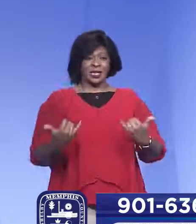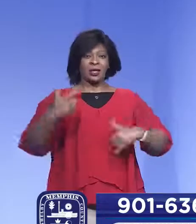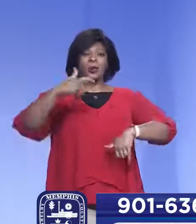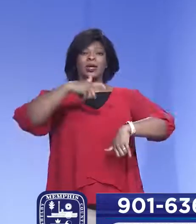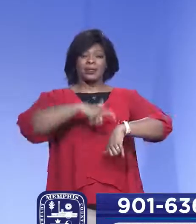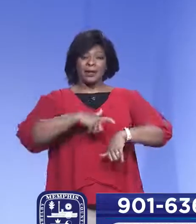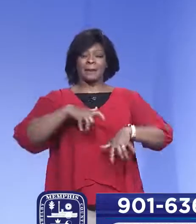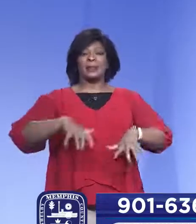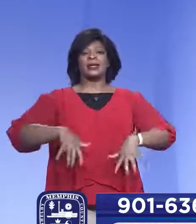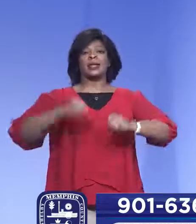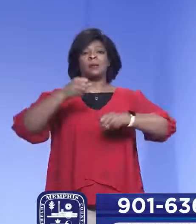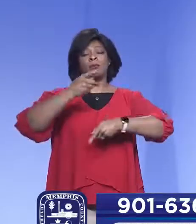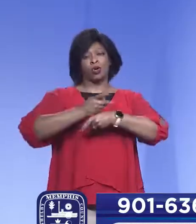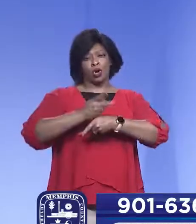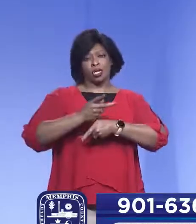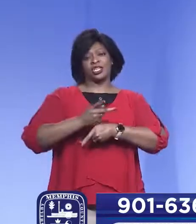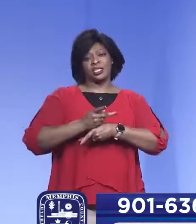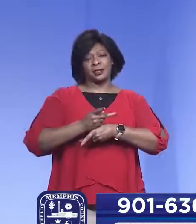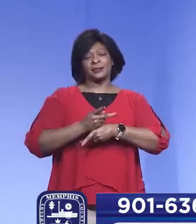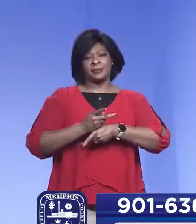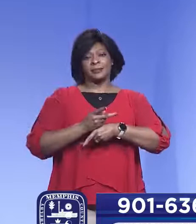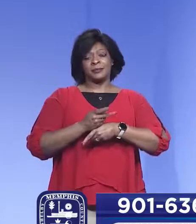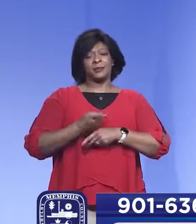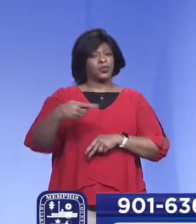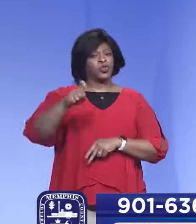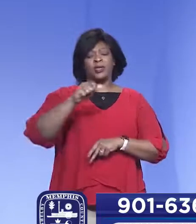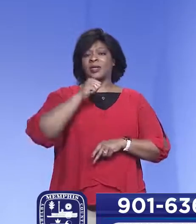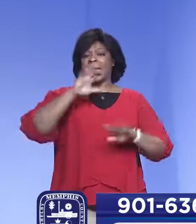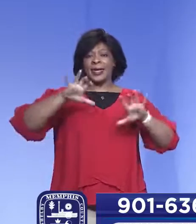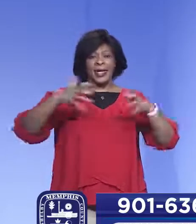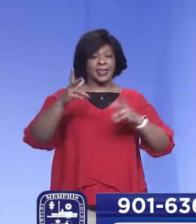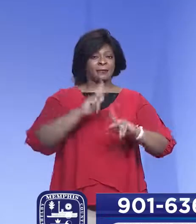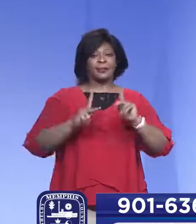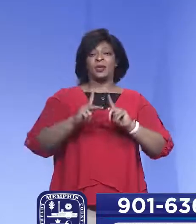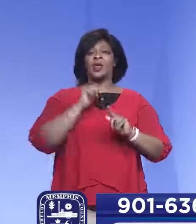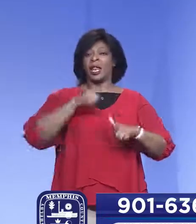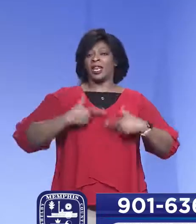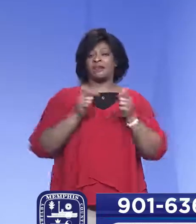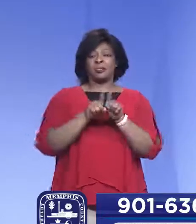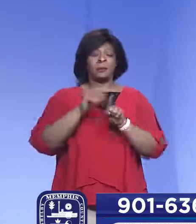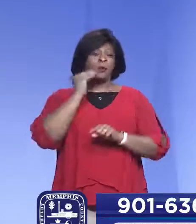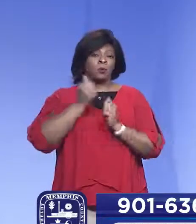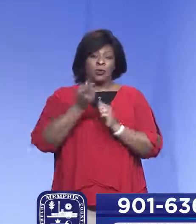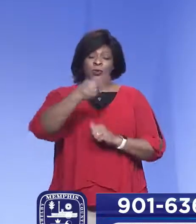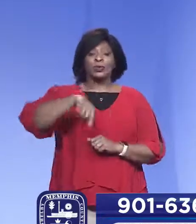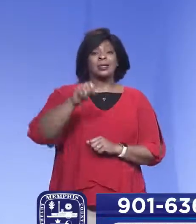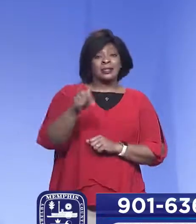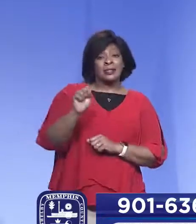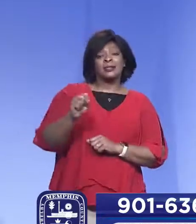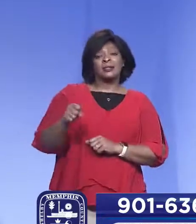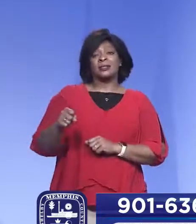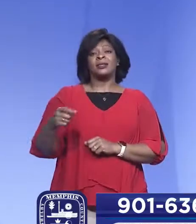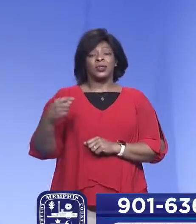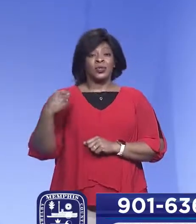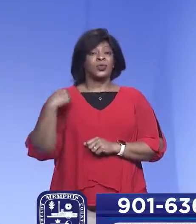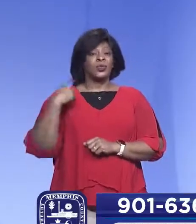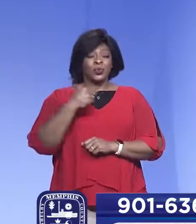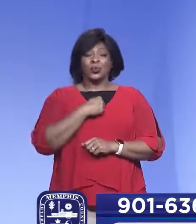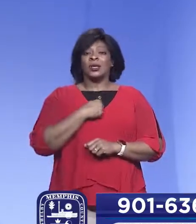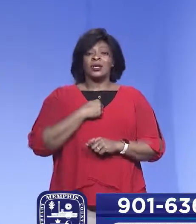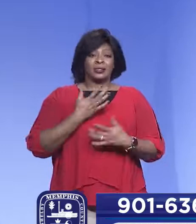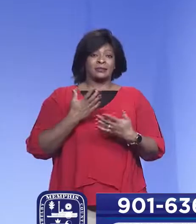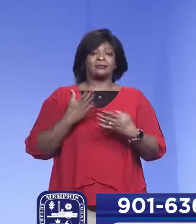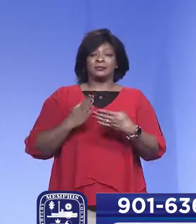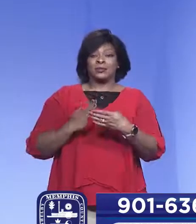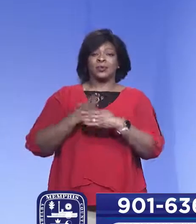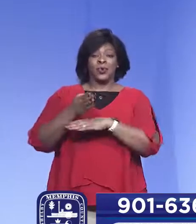take precautions. You shouldn't be gathering with people outside your family. Yes, we have crossed a grim milestone